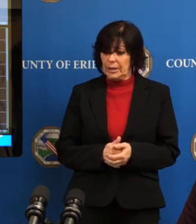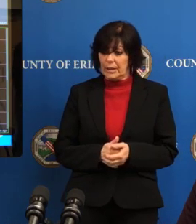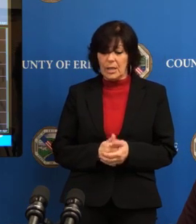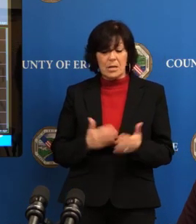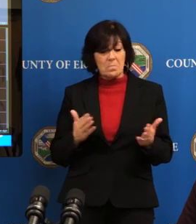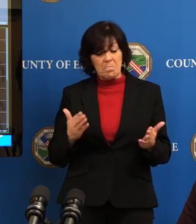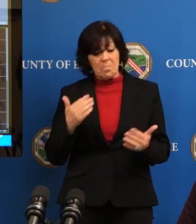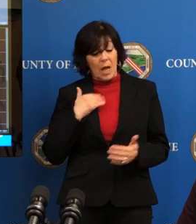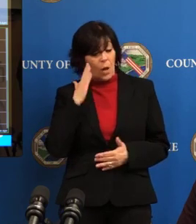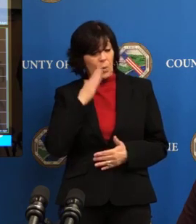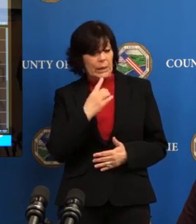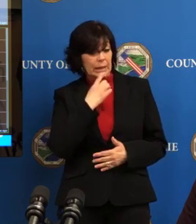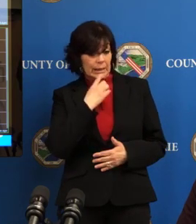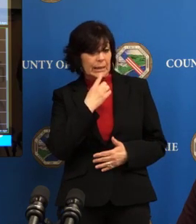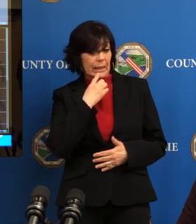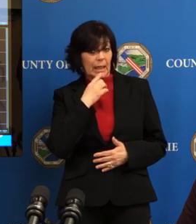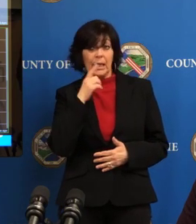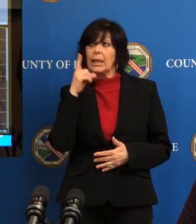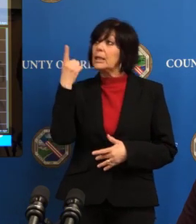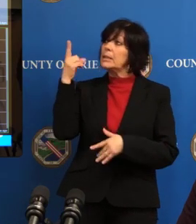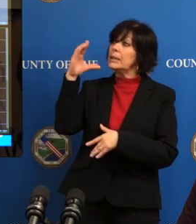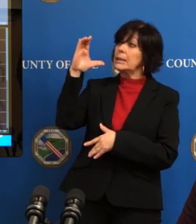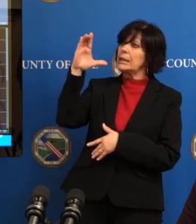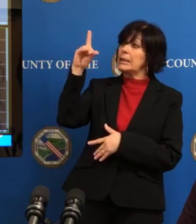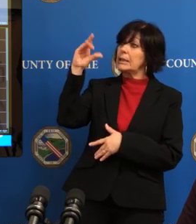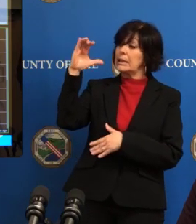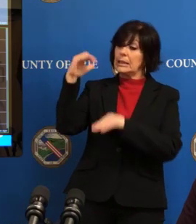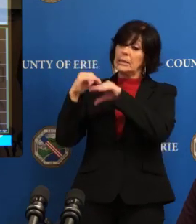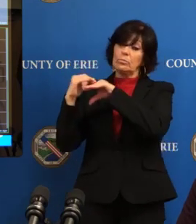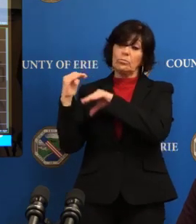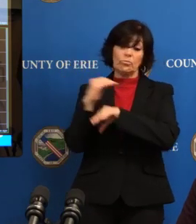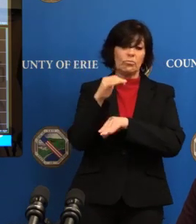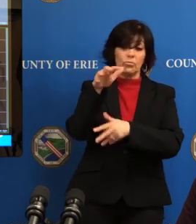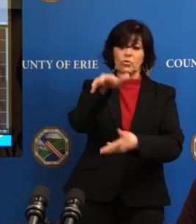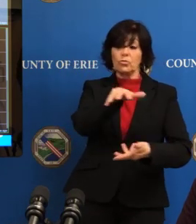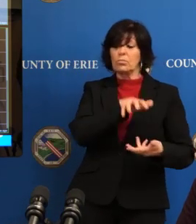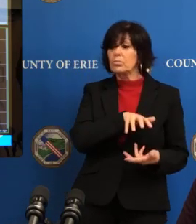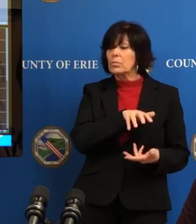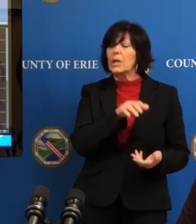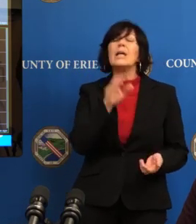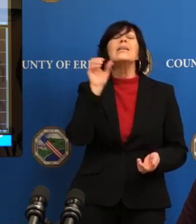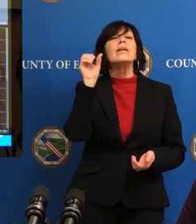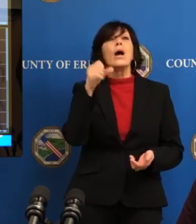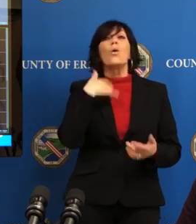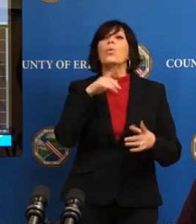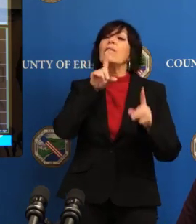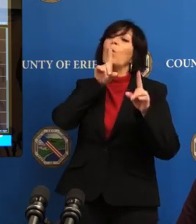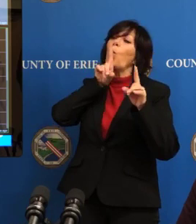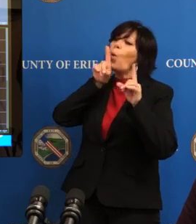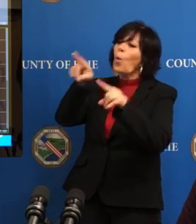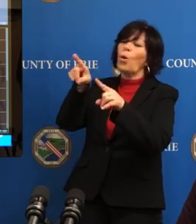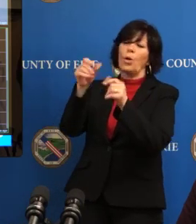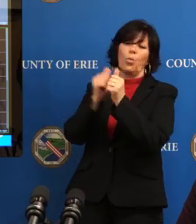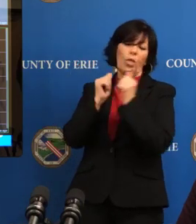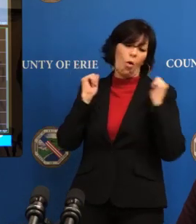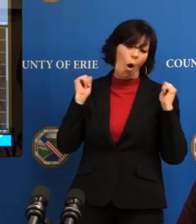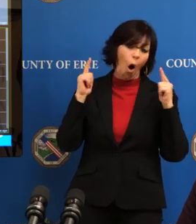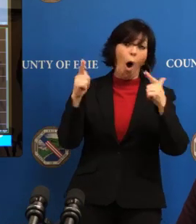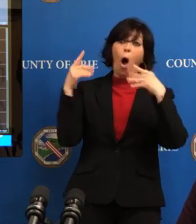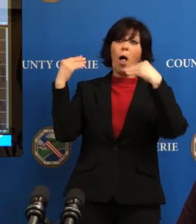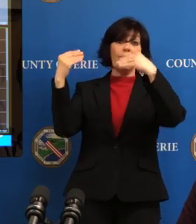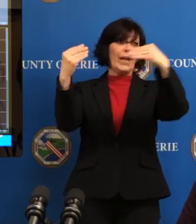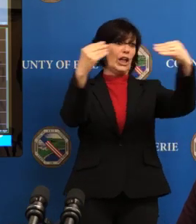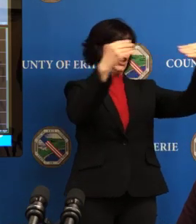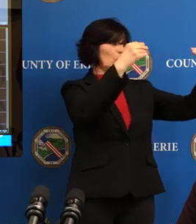I will say that we got an initial shipment from the CDC. The doc can confirm that. Right. I mean, we have placed orders with all our vendors that